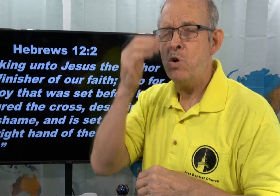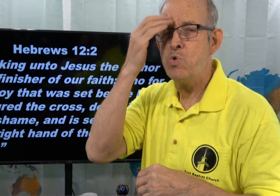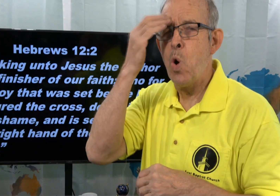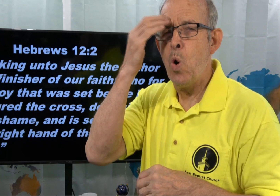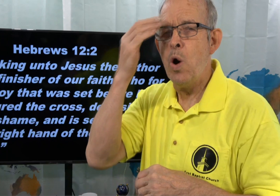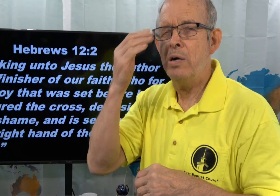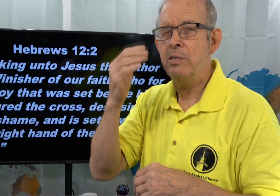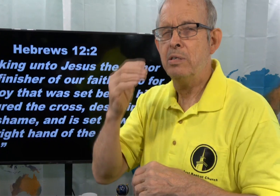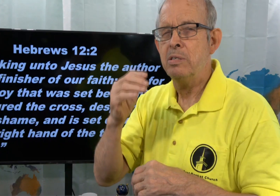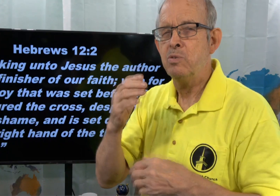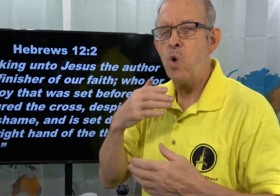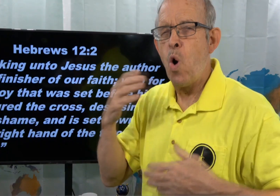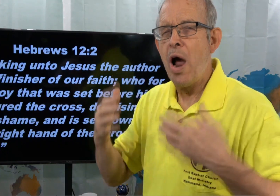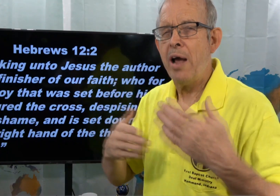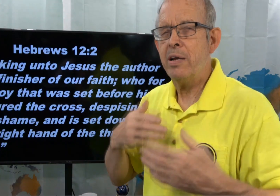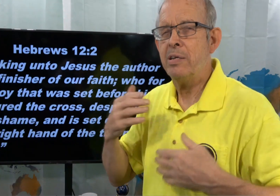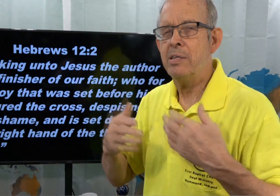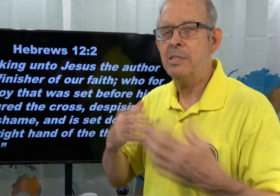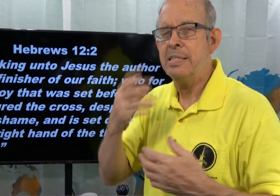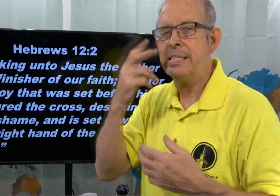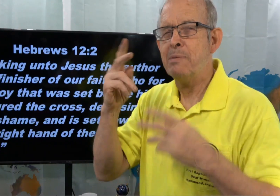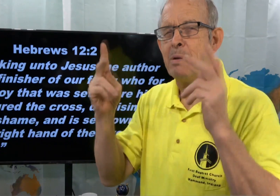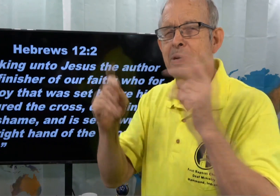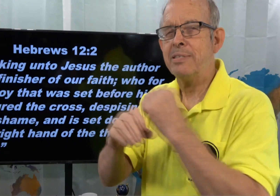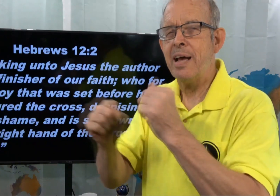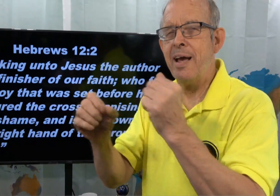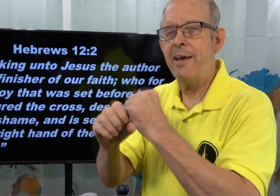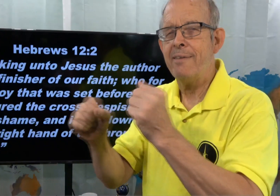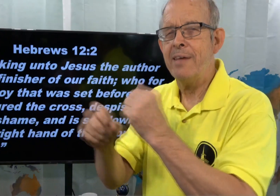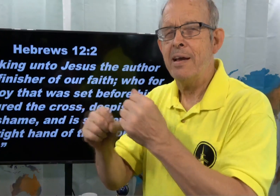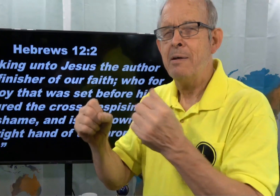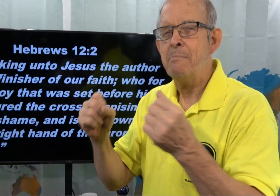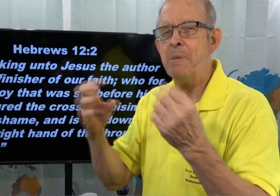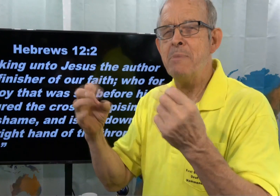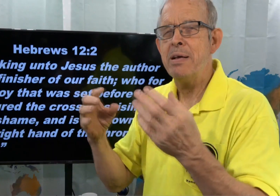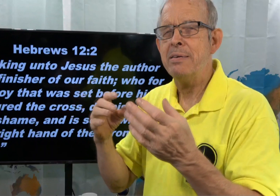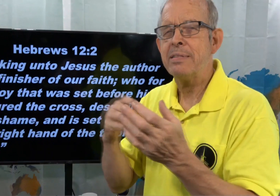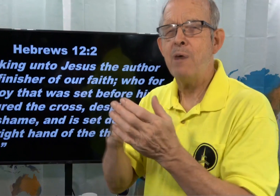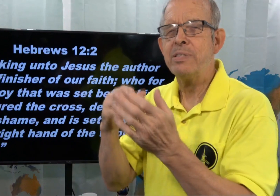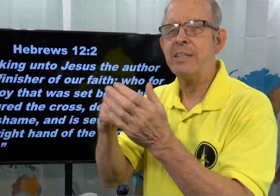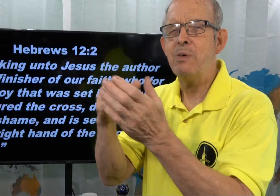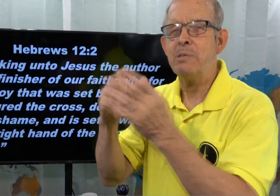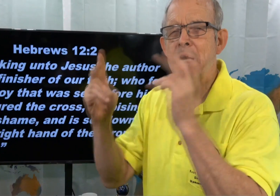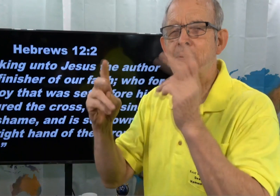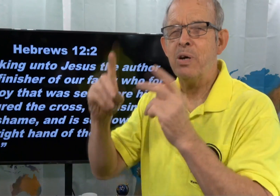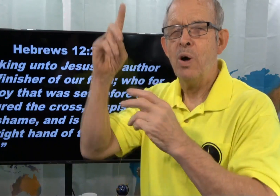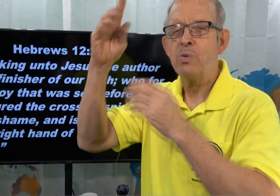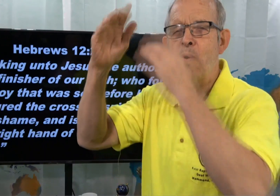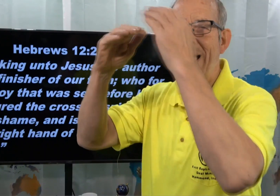No. Joy. See people say, maybe thousands of people go to